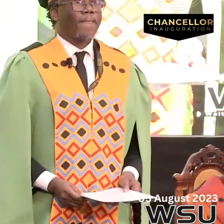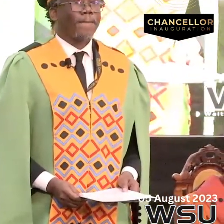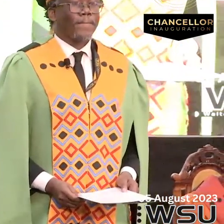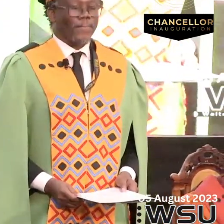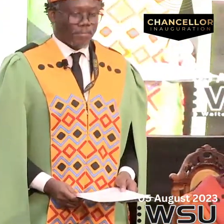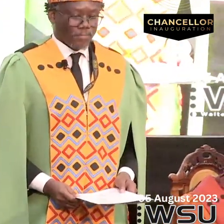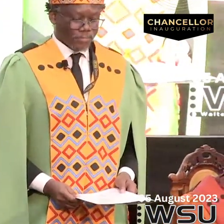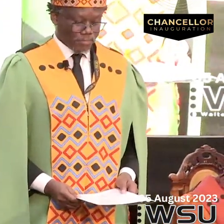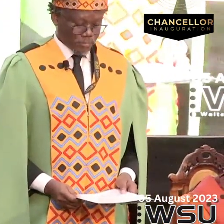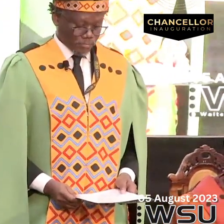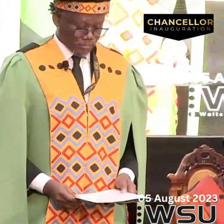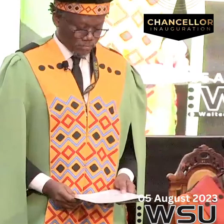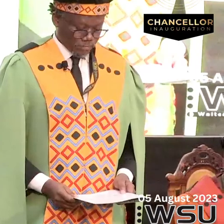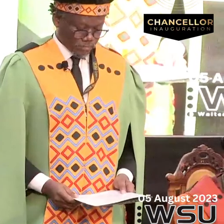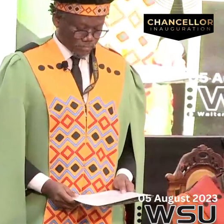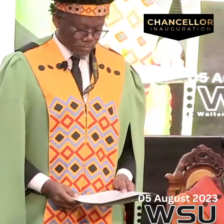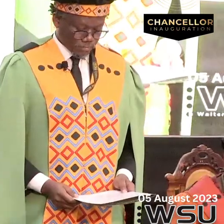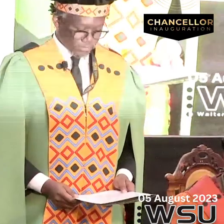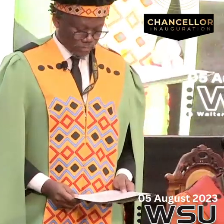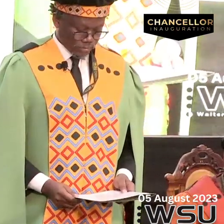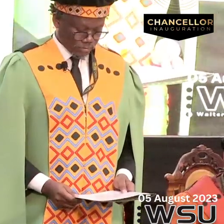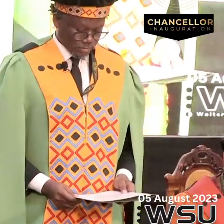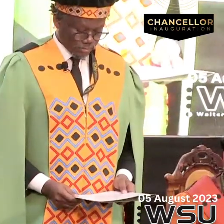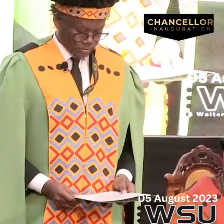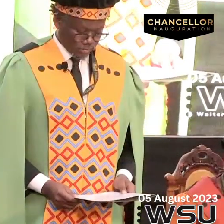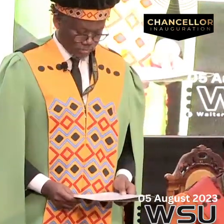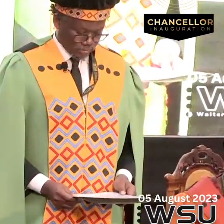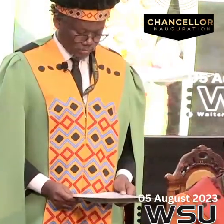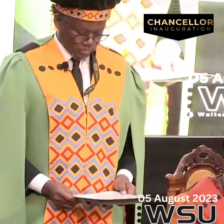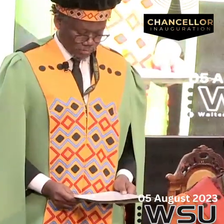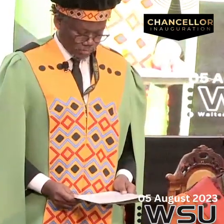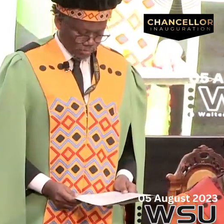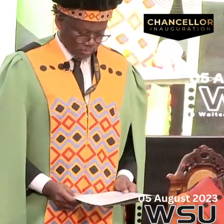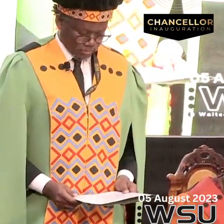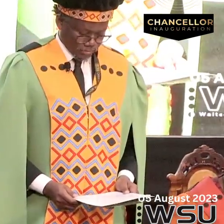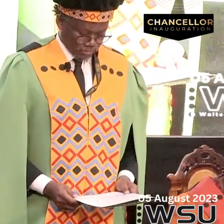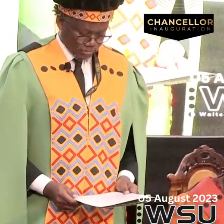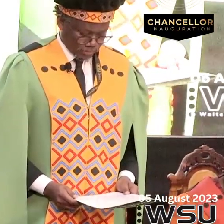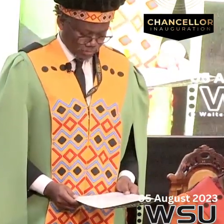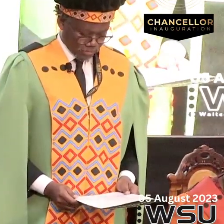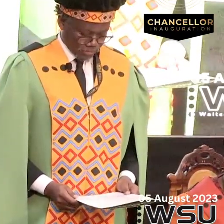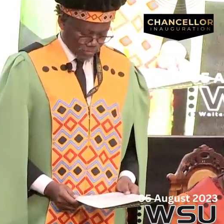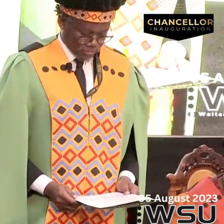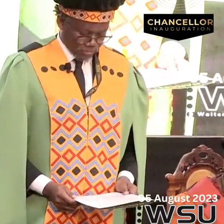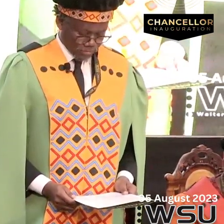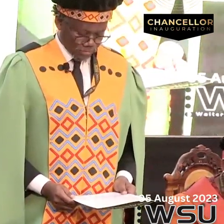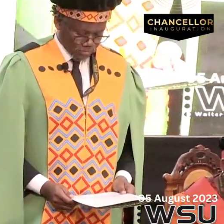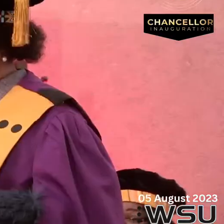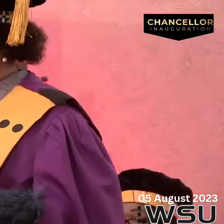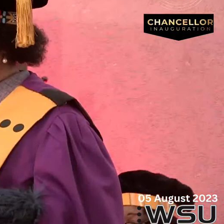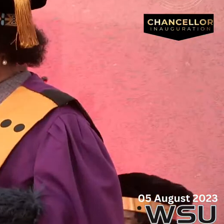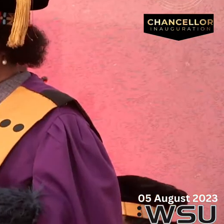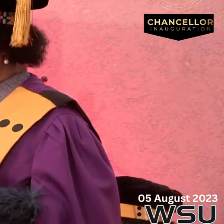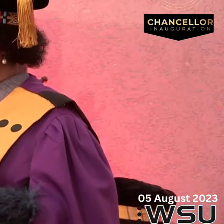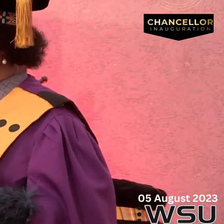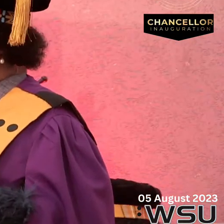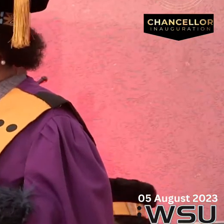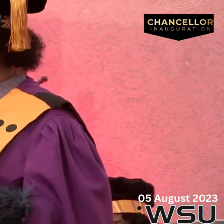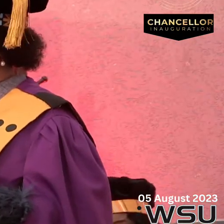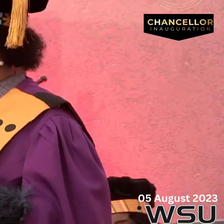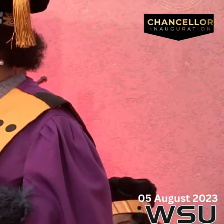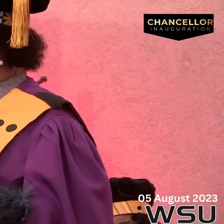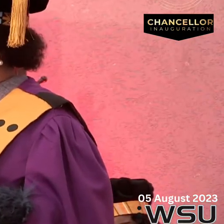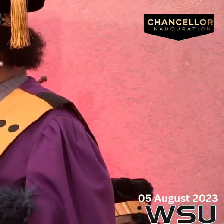I, Nonkululeko Gobodo, solemnly declare that I will faithfully carry out my duties